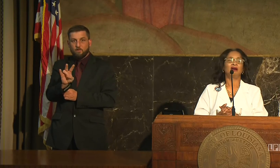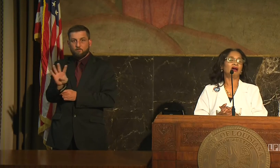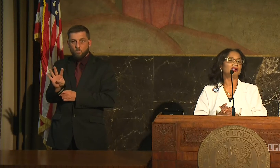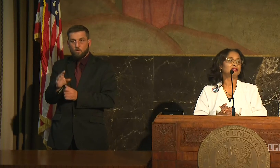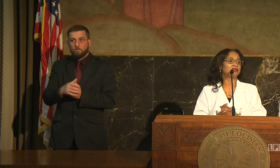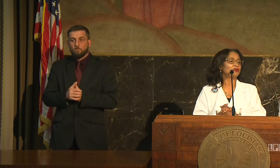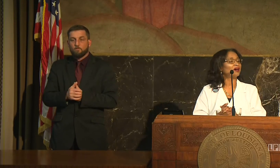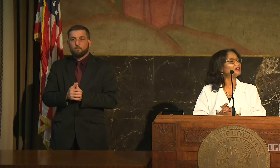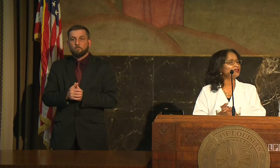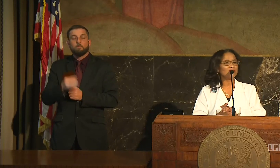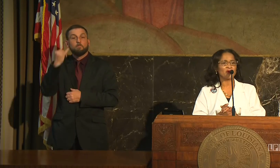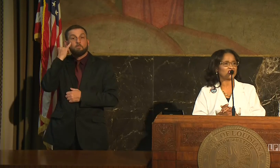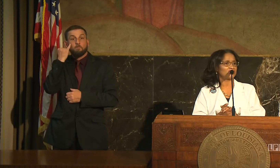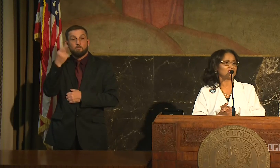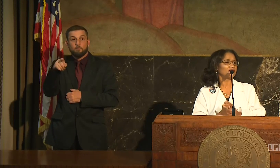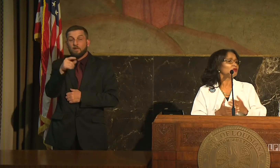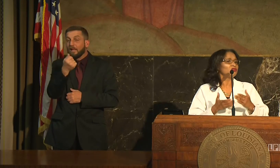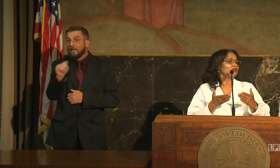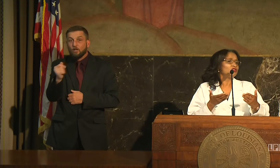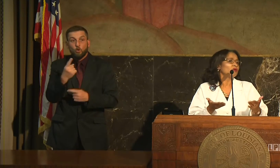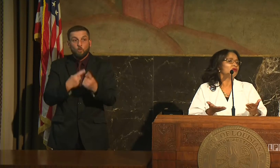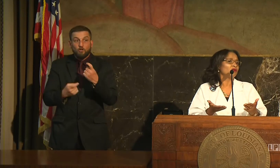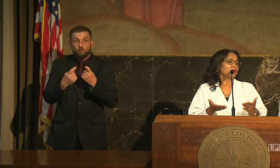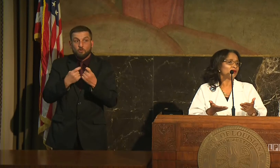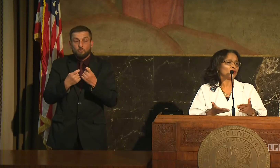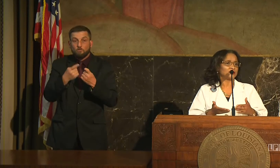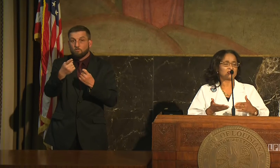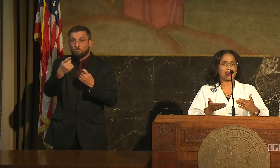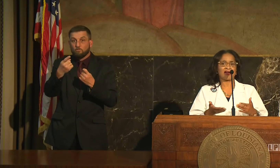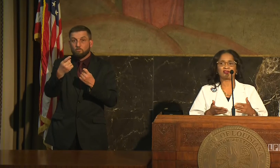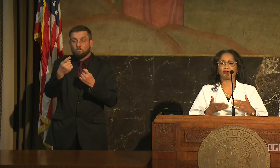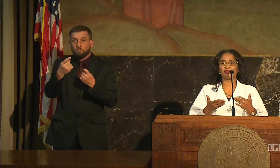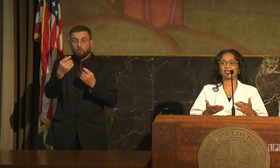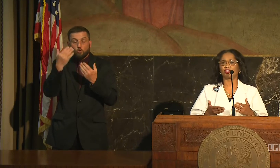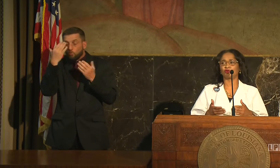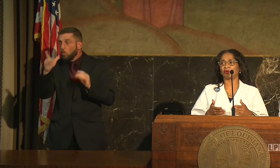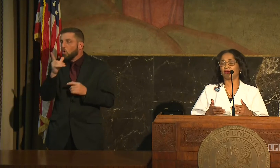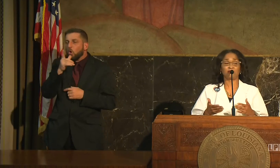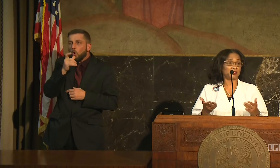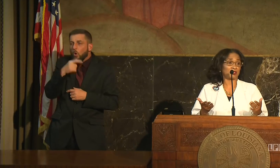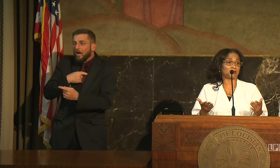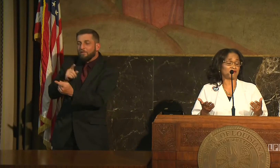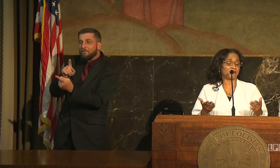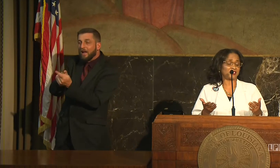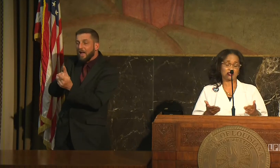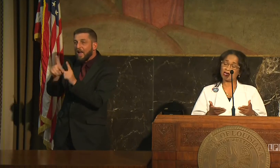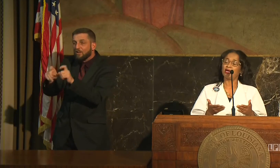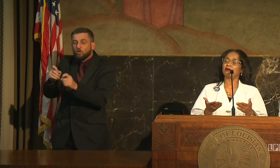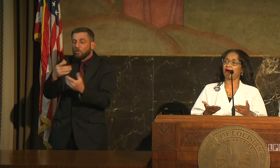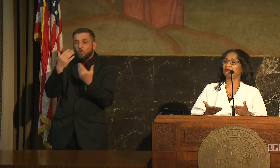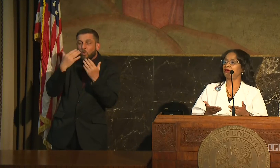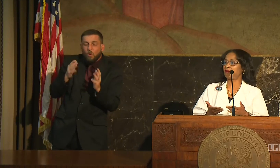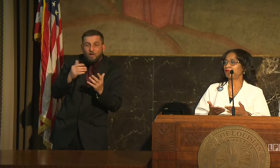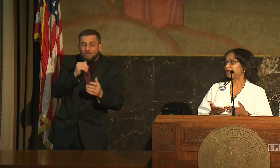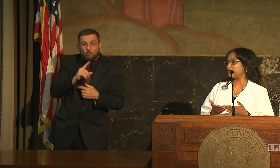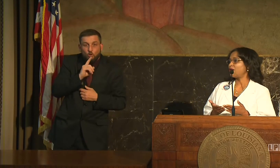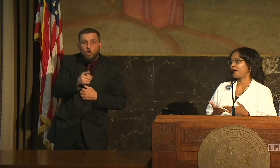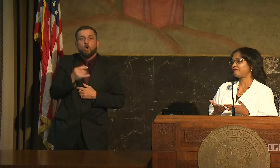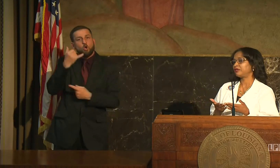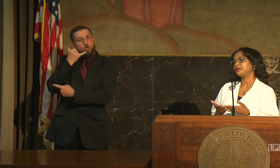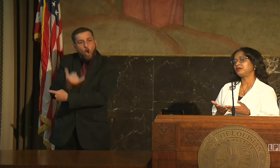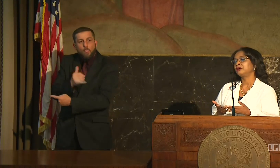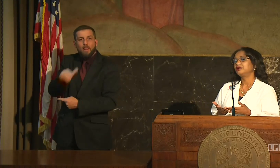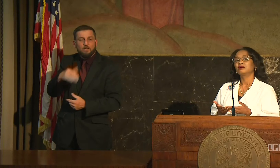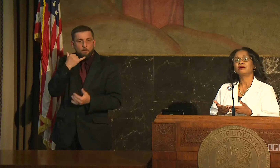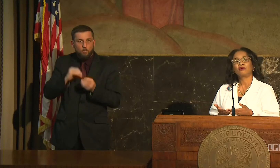855-453-0774. And if you have any questions, if you don't know anyone to ask or you're not sure, or you want to check the information, call that number if you